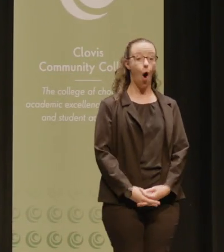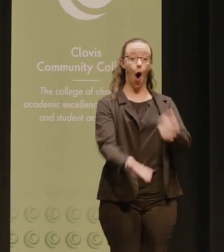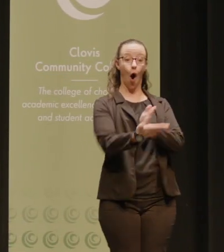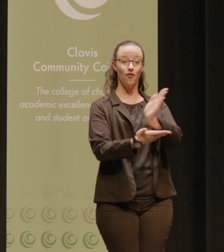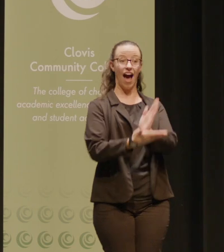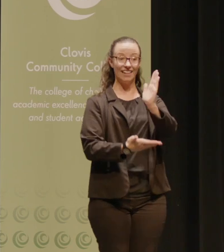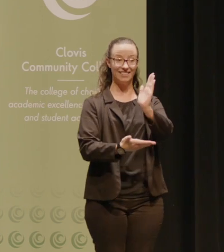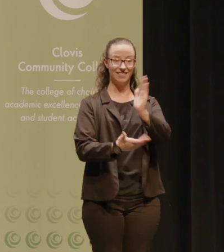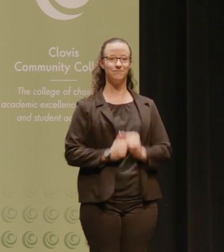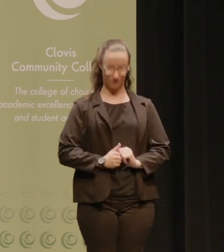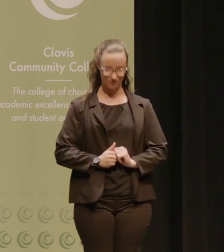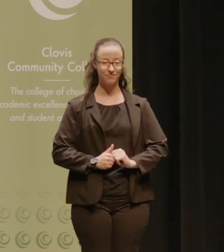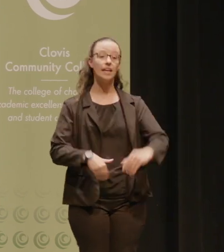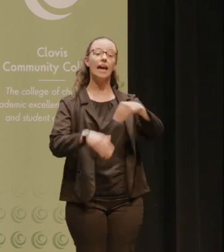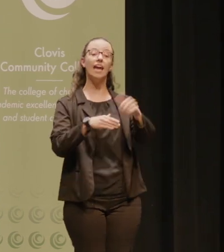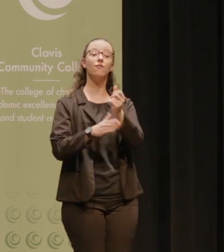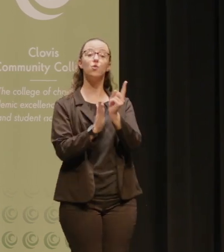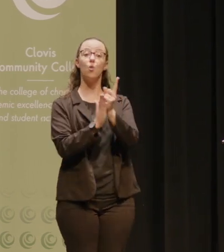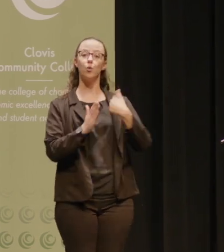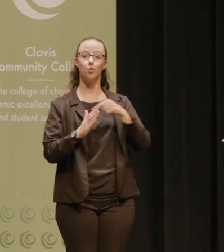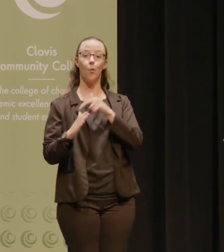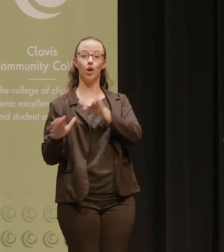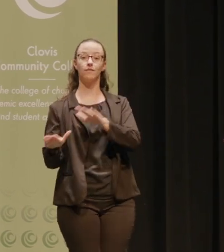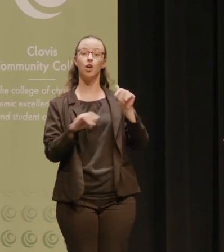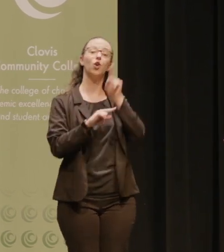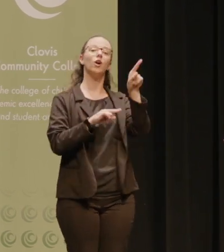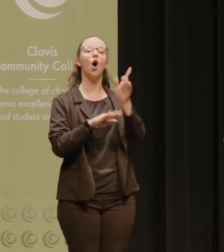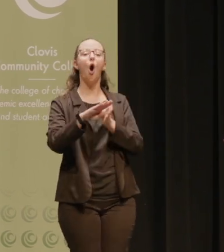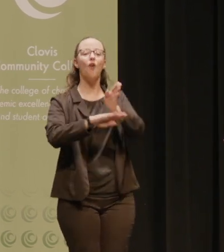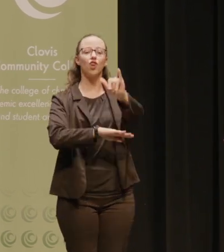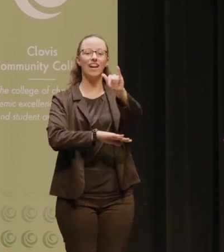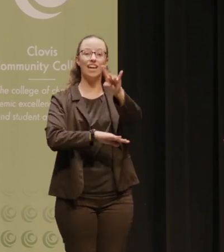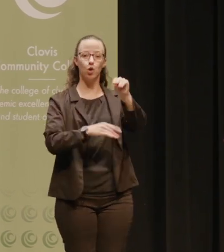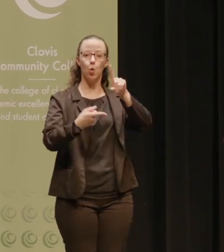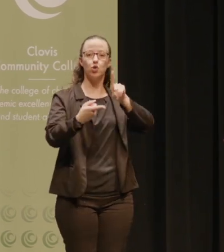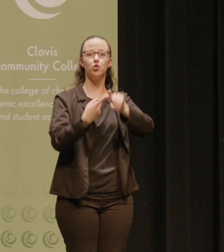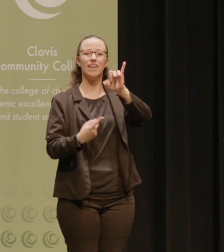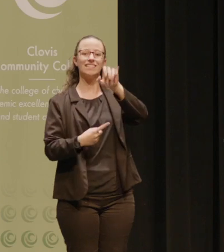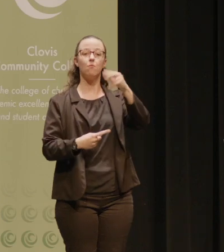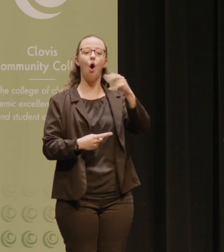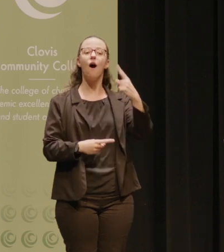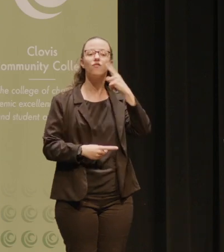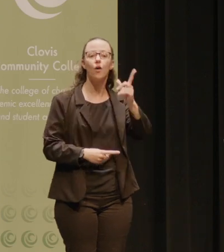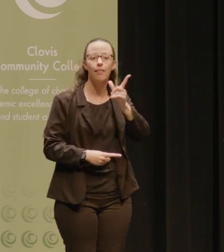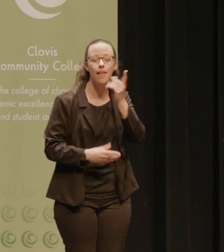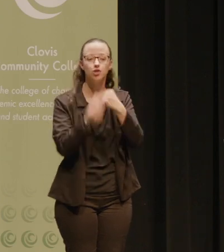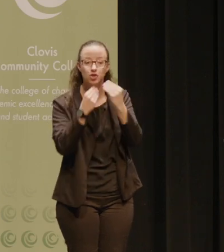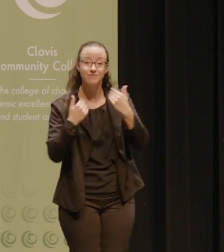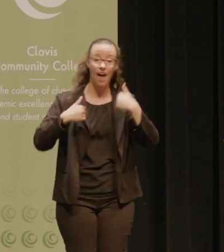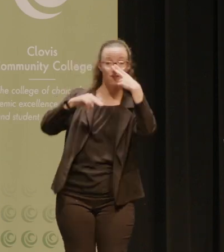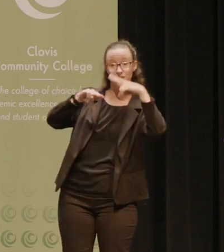All right. In a few minutes, we are going to head across Inyo Street to the exhibit hall where we'll enjoy lunch, have some